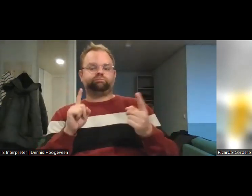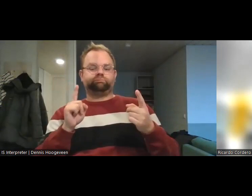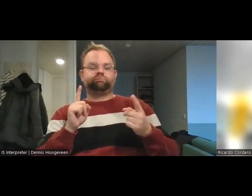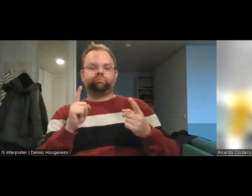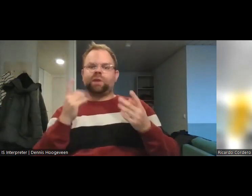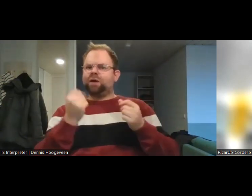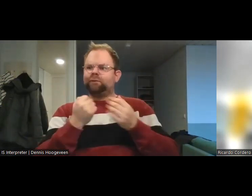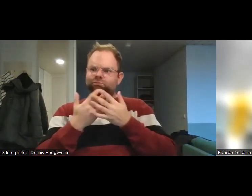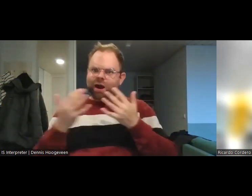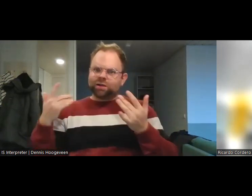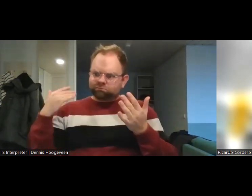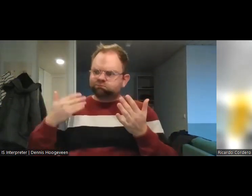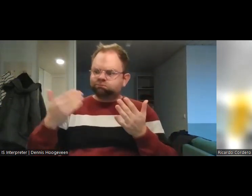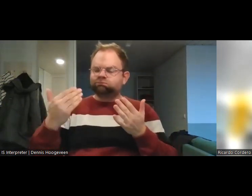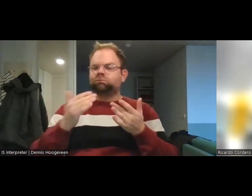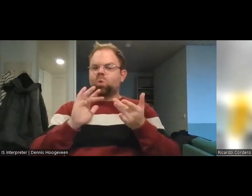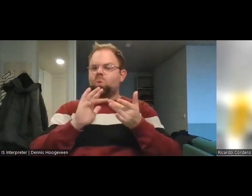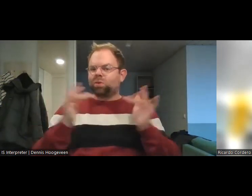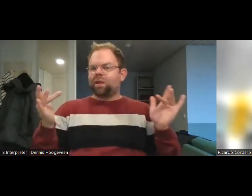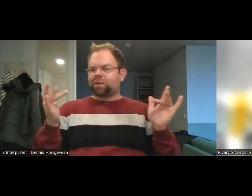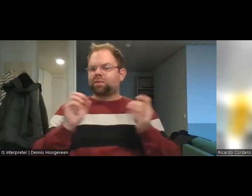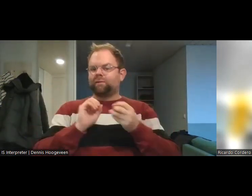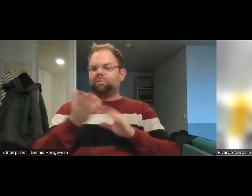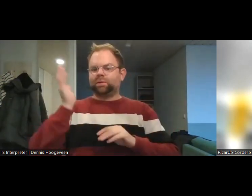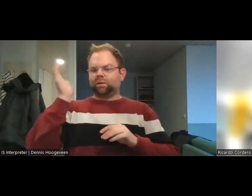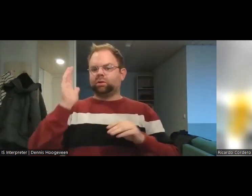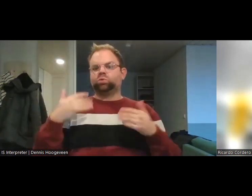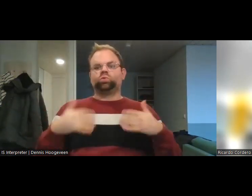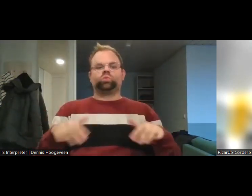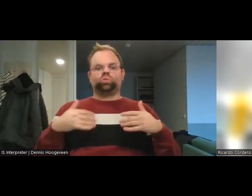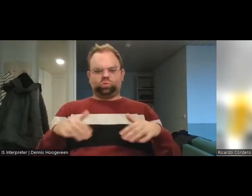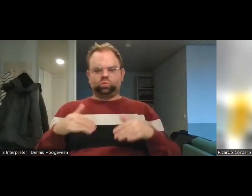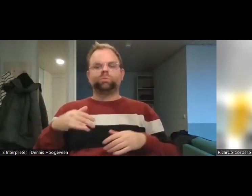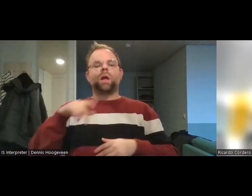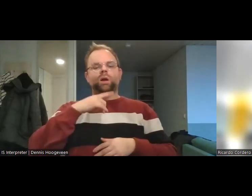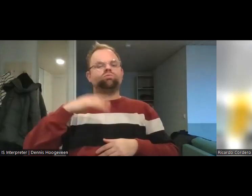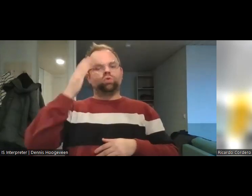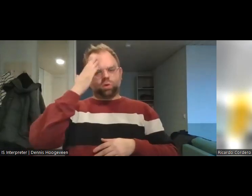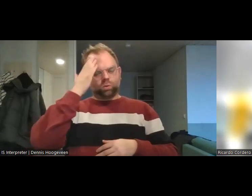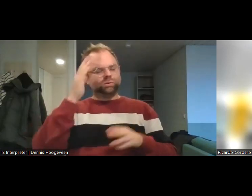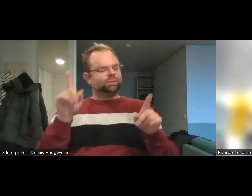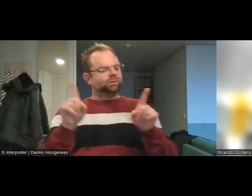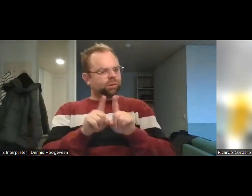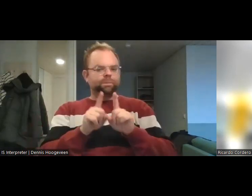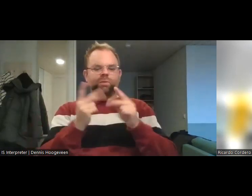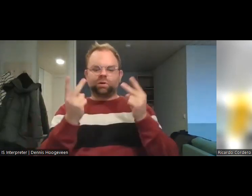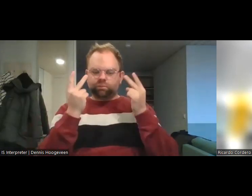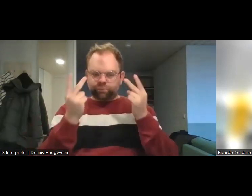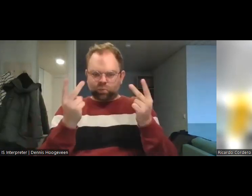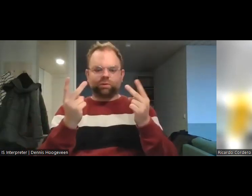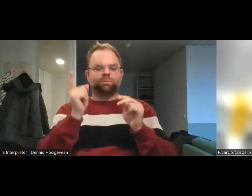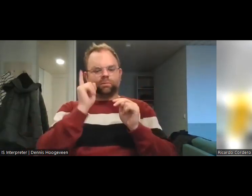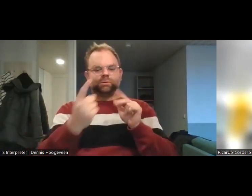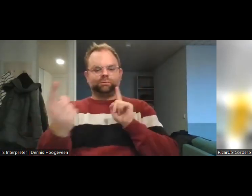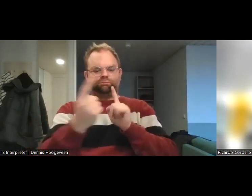to meet in person. And there has been this year, we had a training in